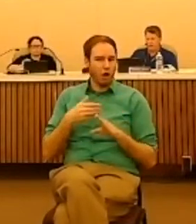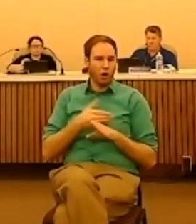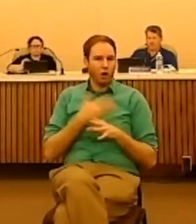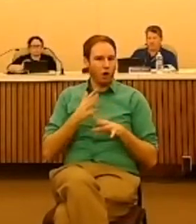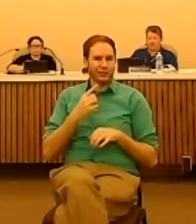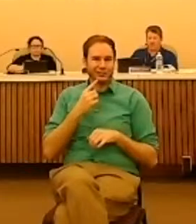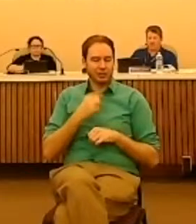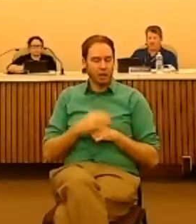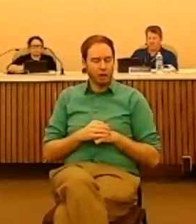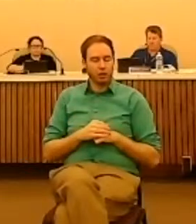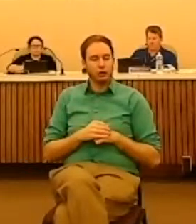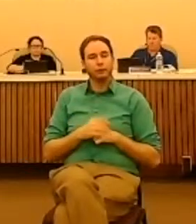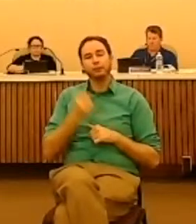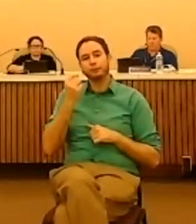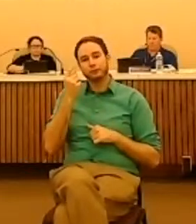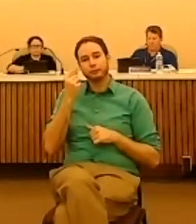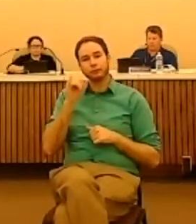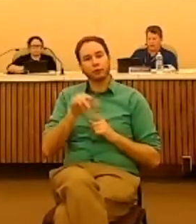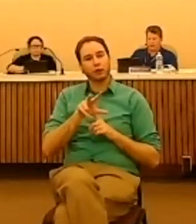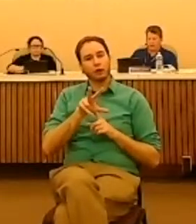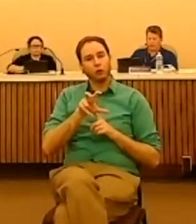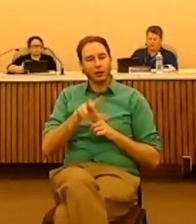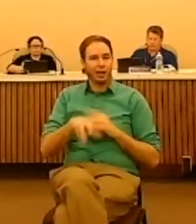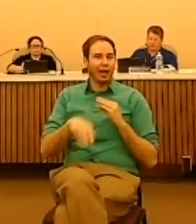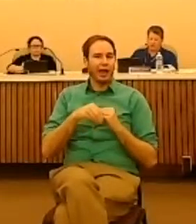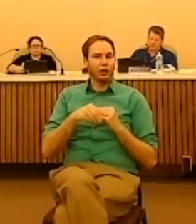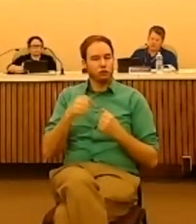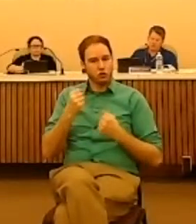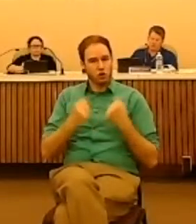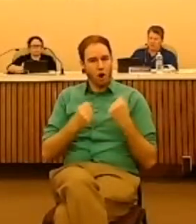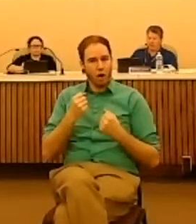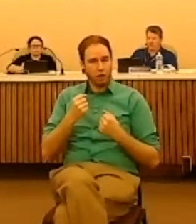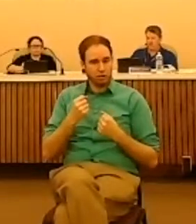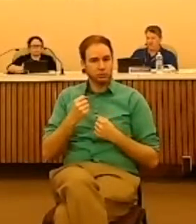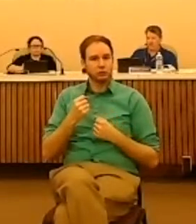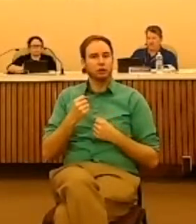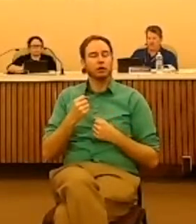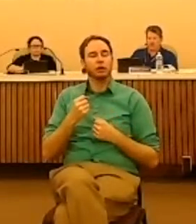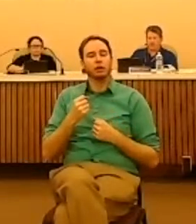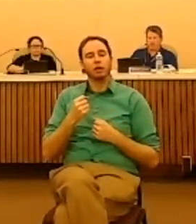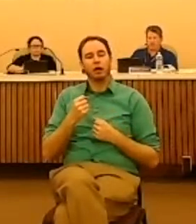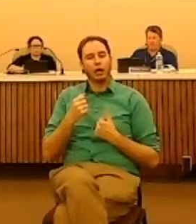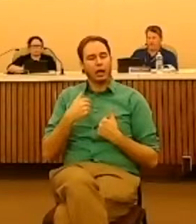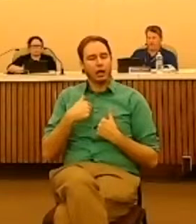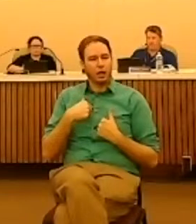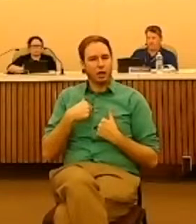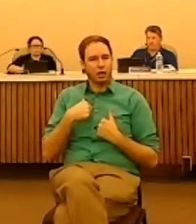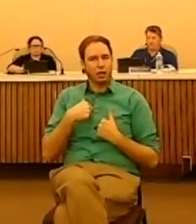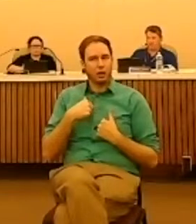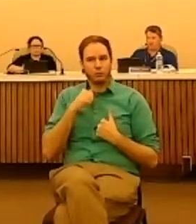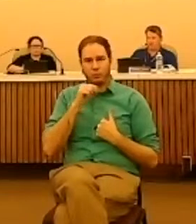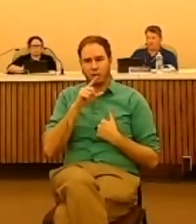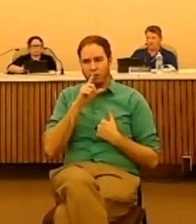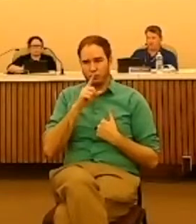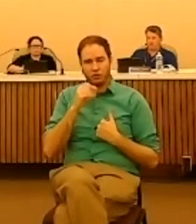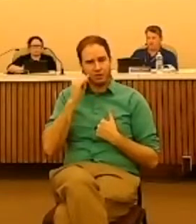I will say that the 300 extra cars, I don't know if that